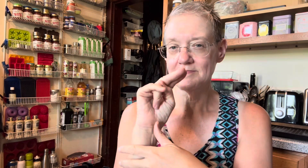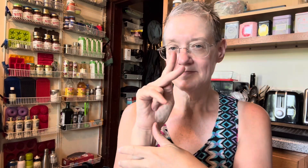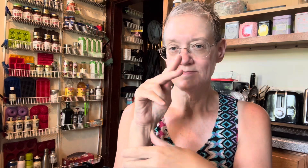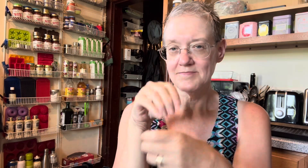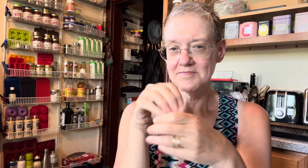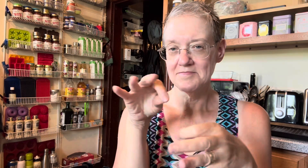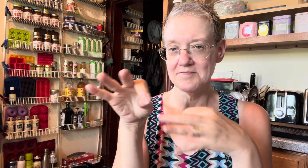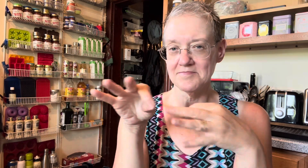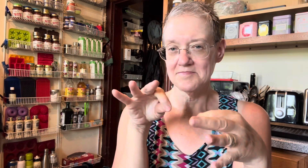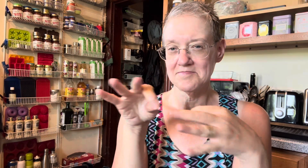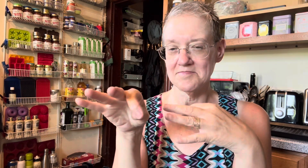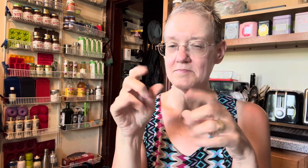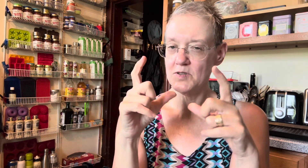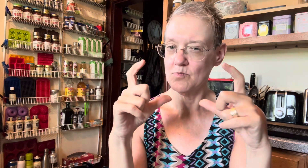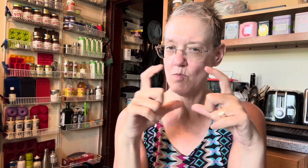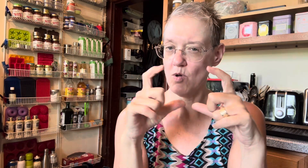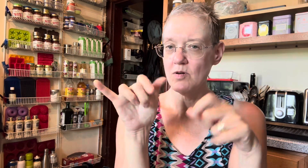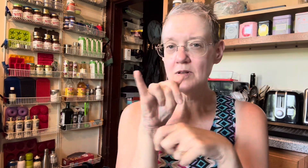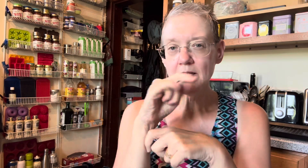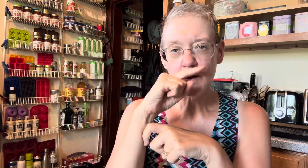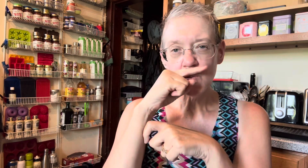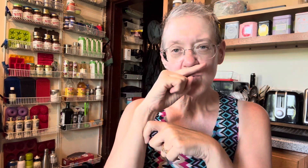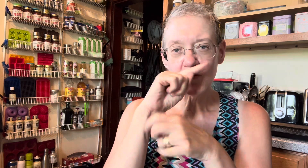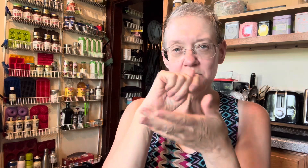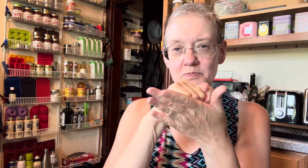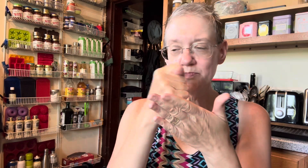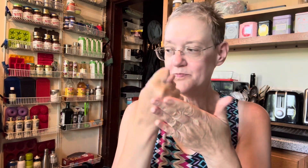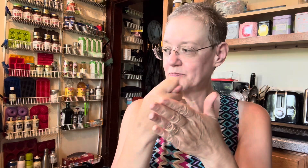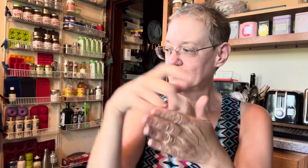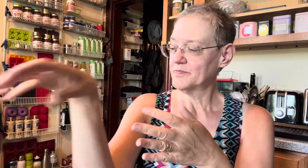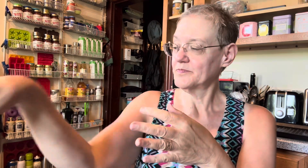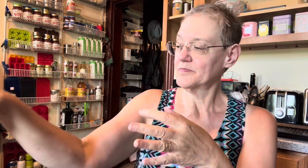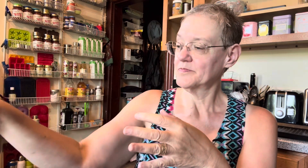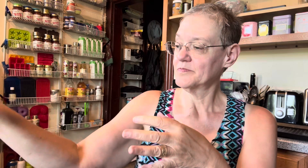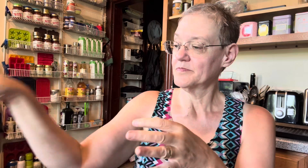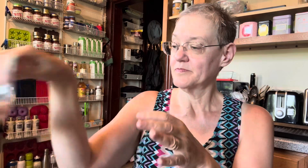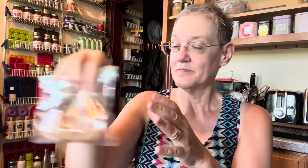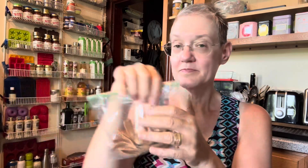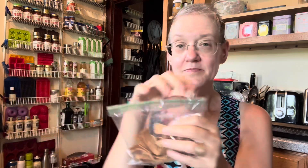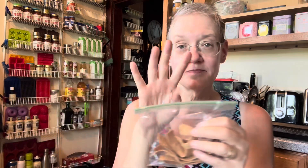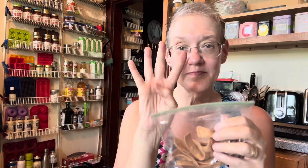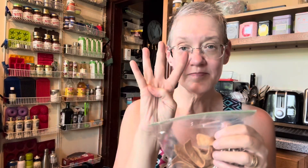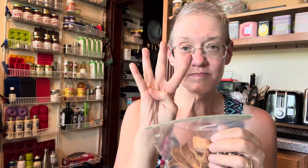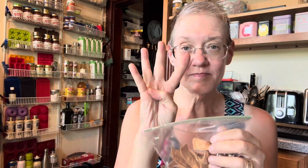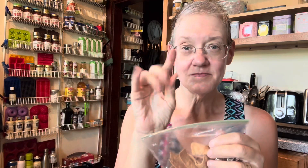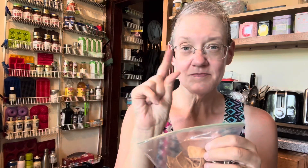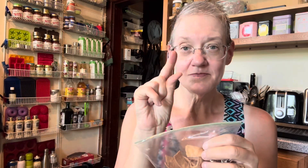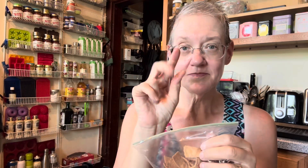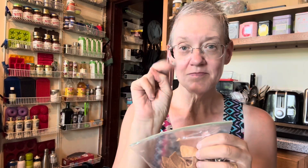to my house. So there's links for those Amazon and website in the